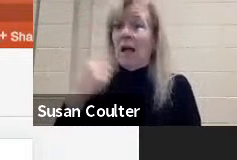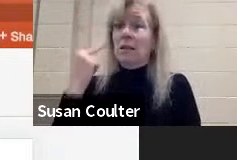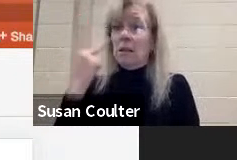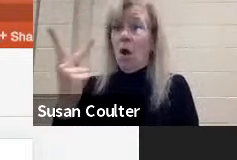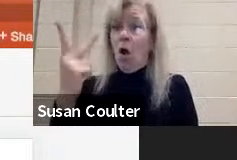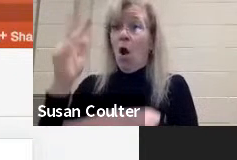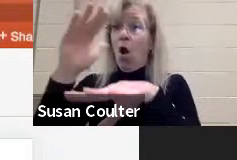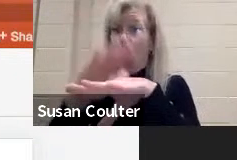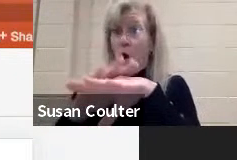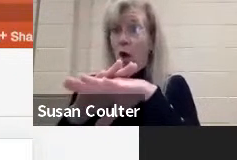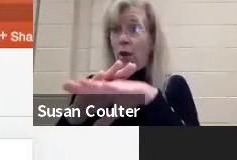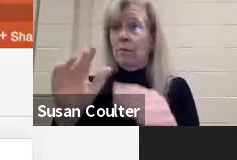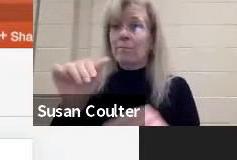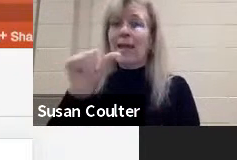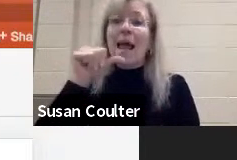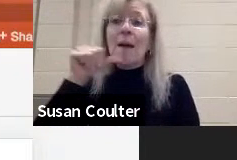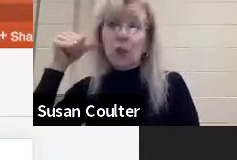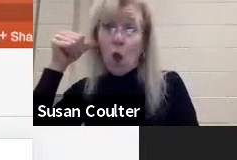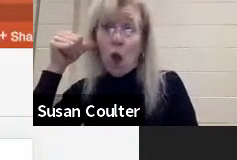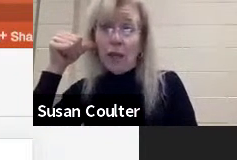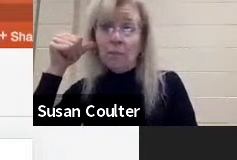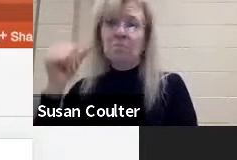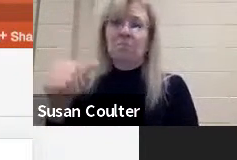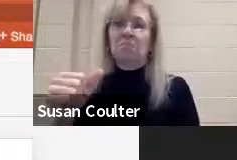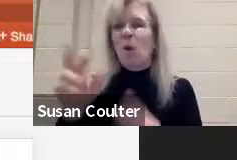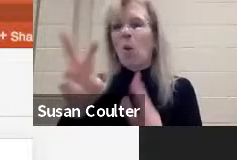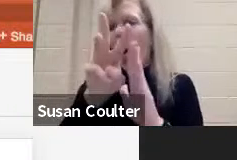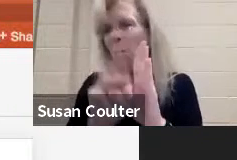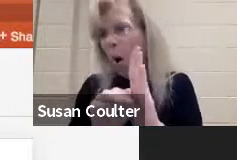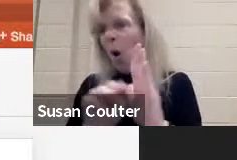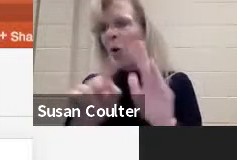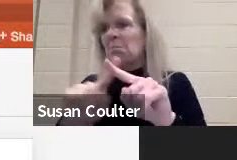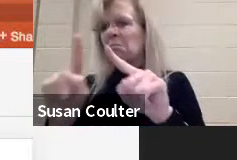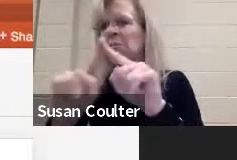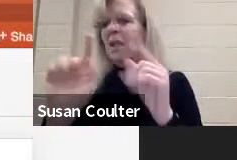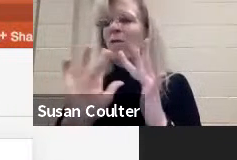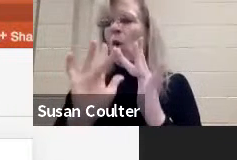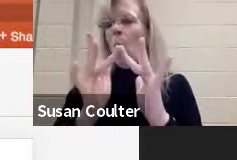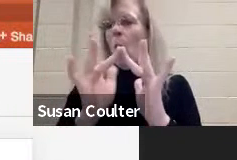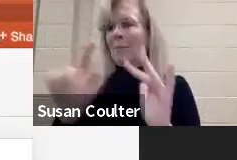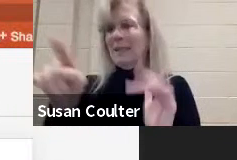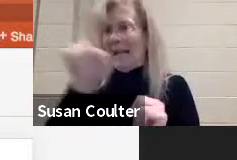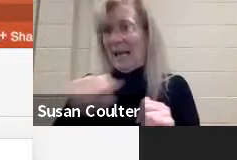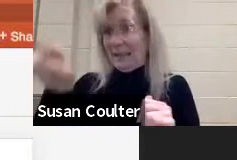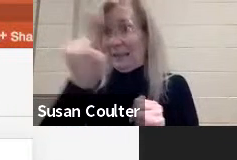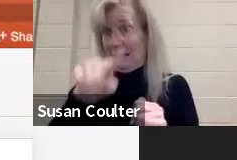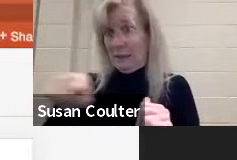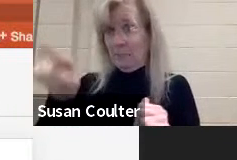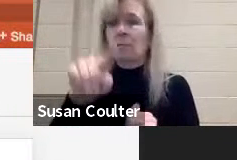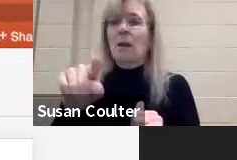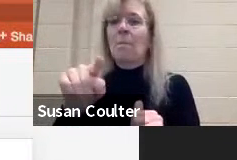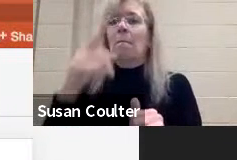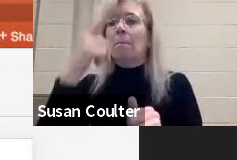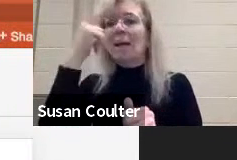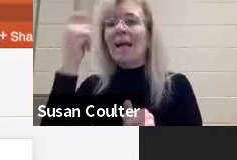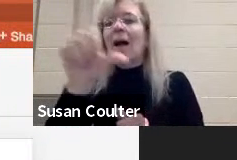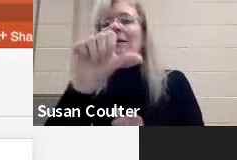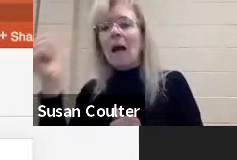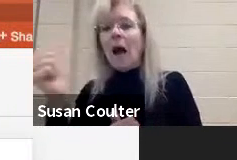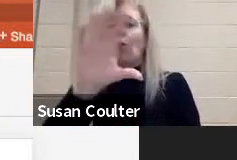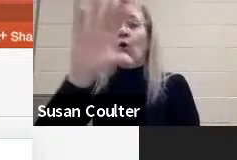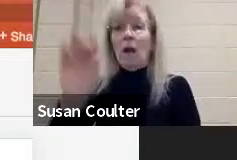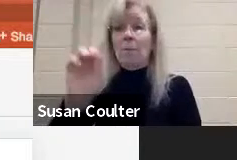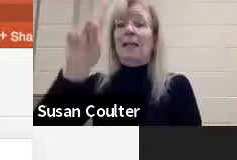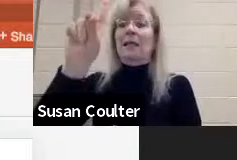brands I saw on Amazon, Walmart, different websites,